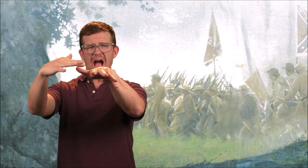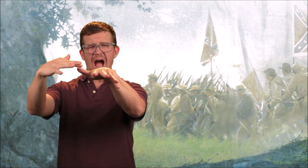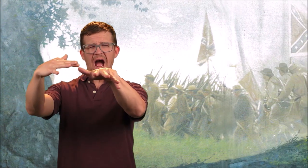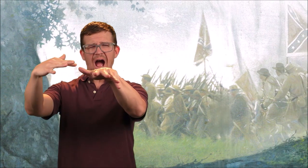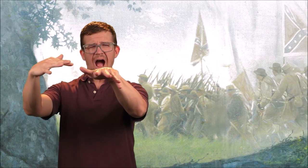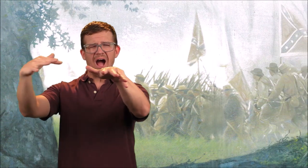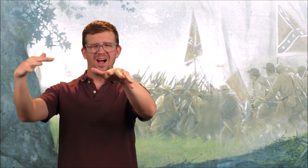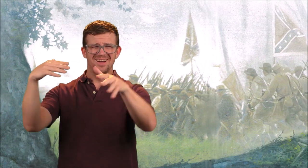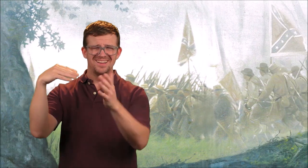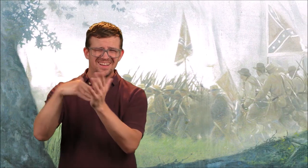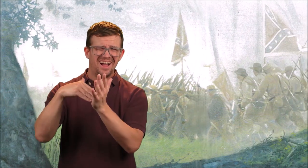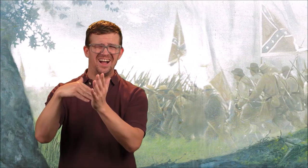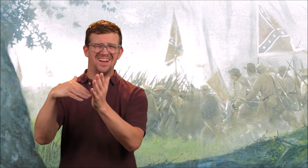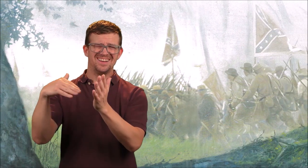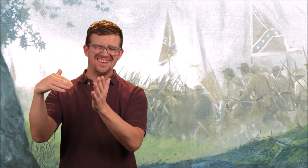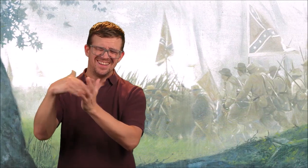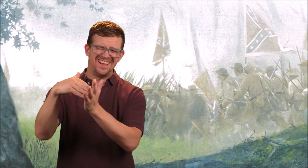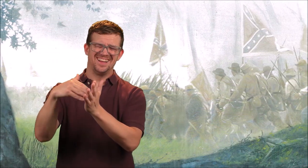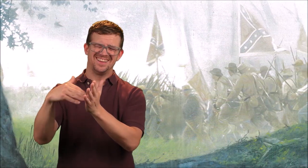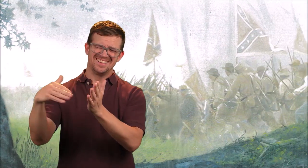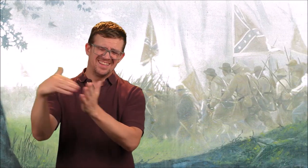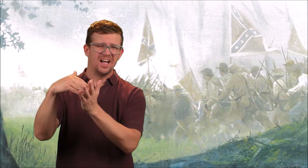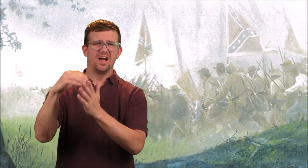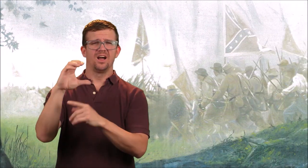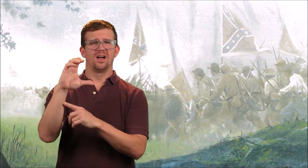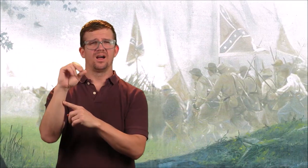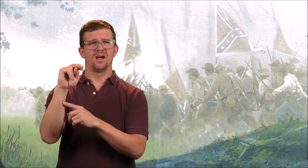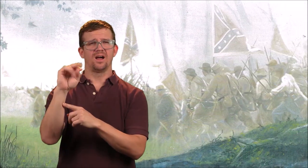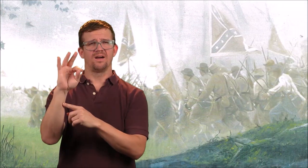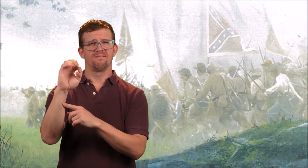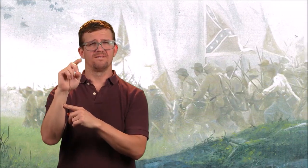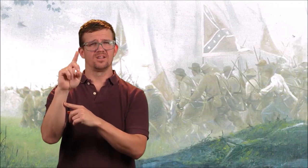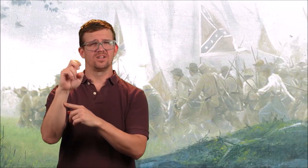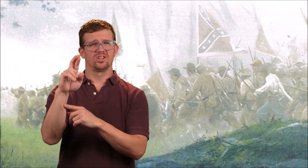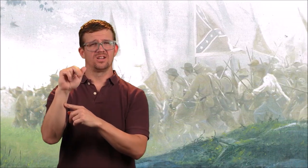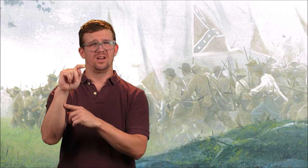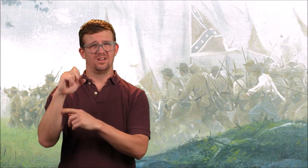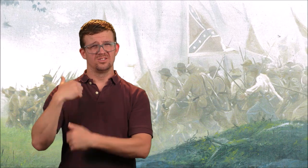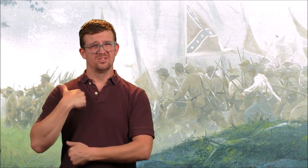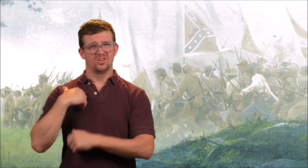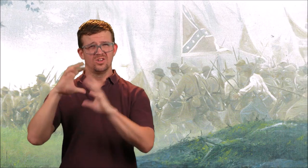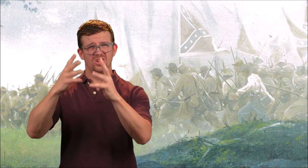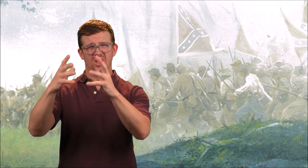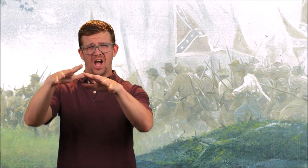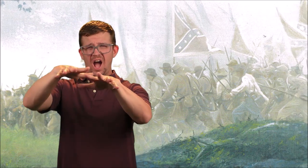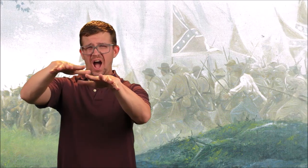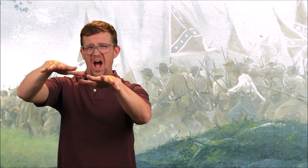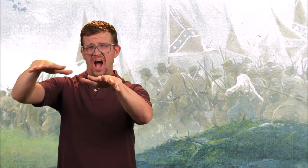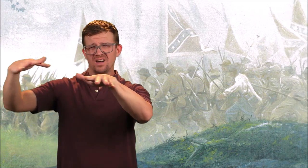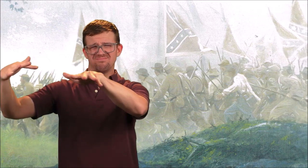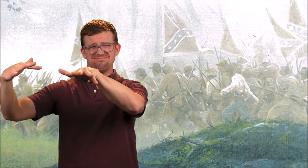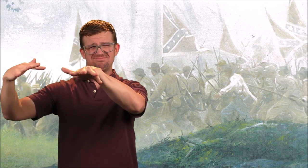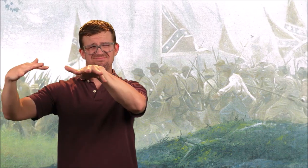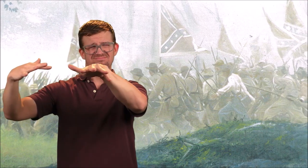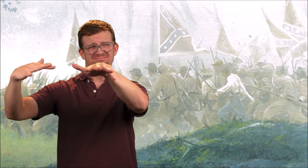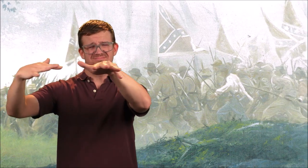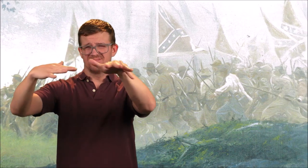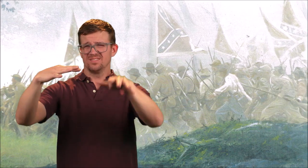pouring out from behind the trees on Seminary Ridge, were thousands upon thousands of Confederate troops